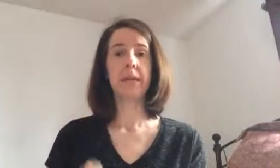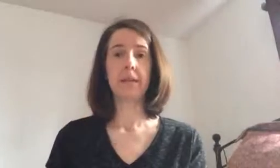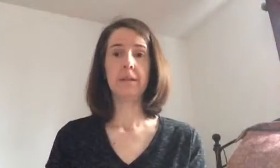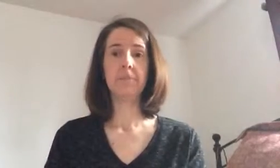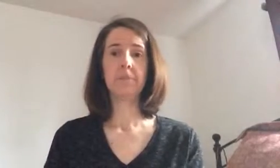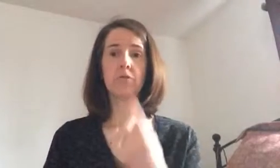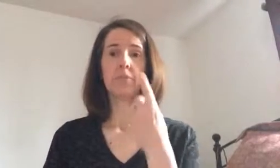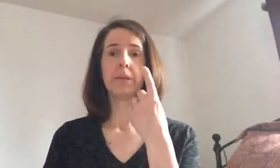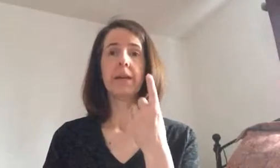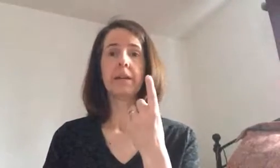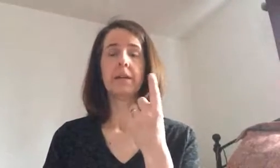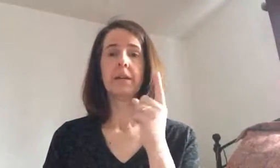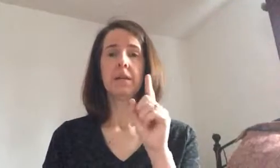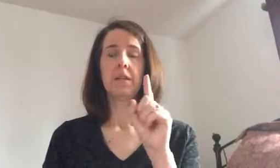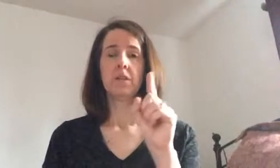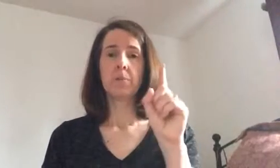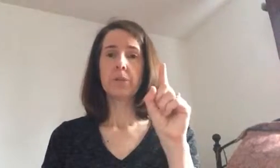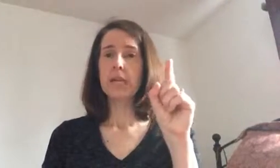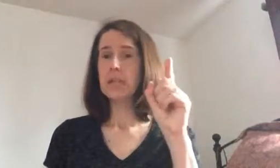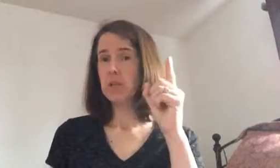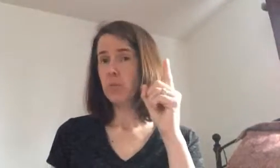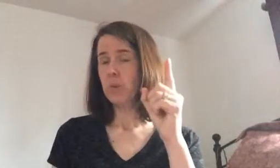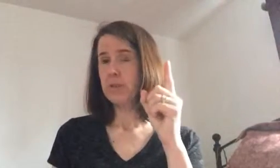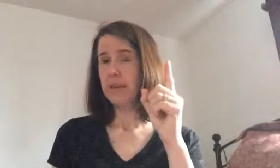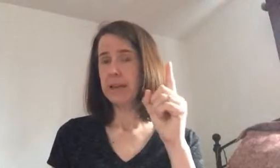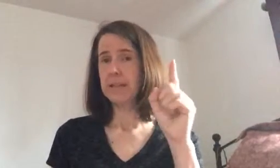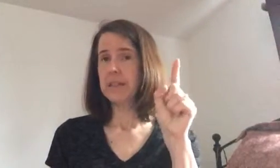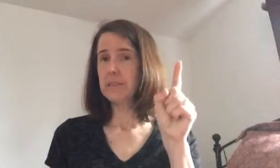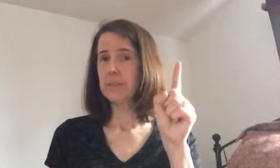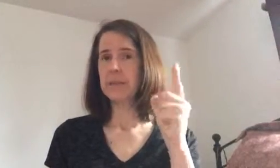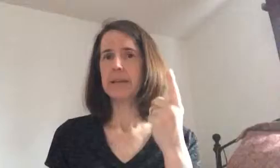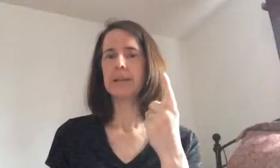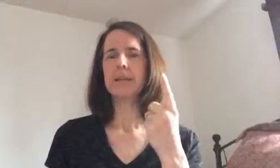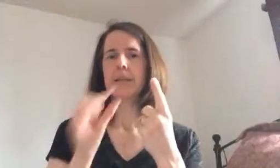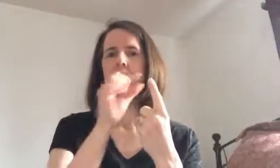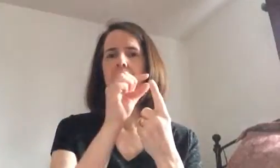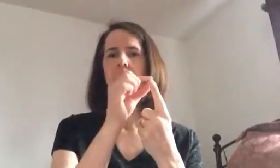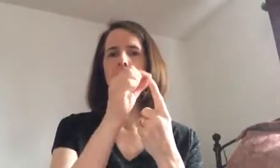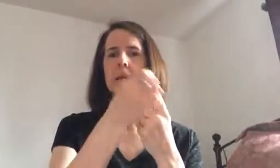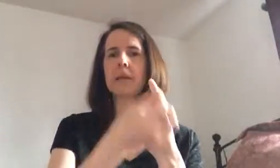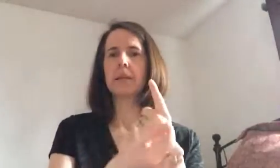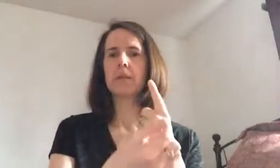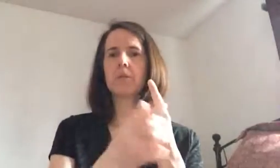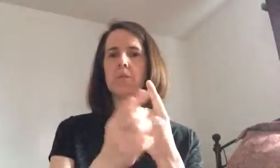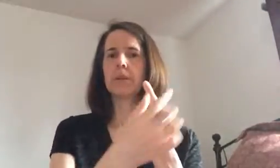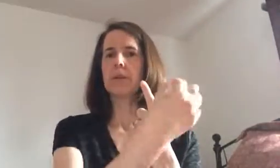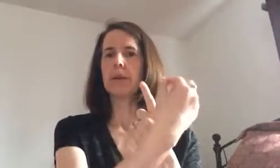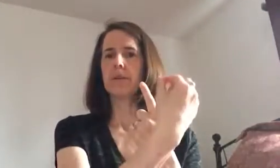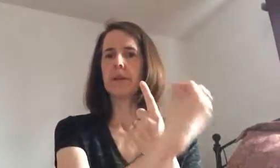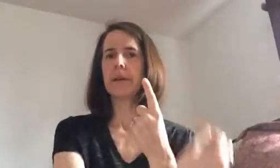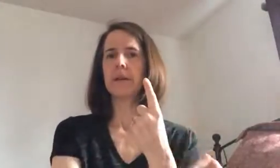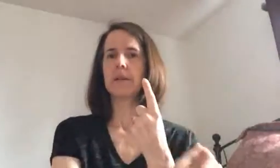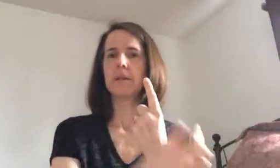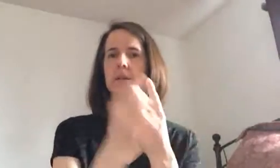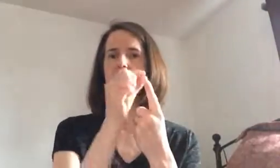banana. For banana, you pretend that your one hand is a banana and you peel it with the other hand.